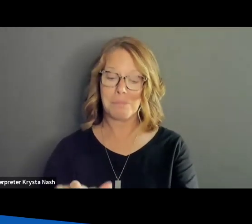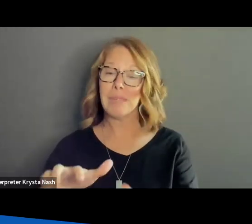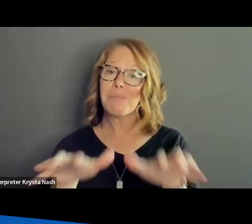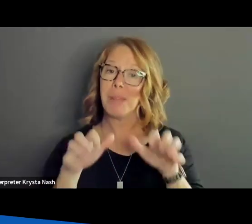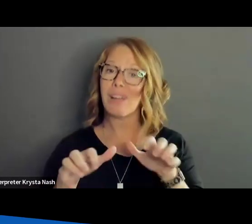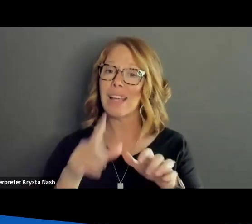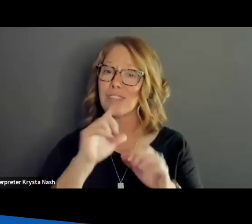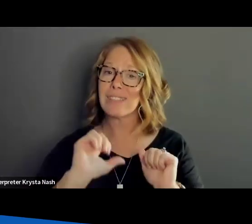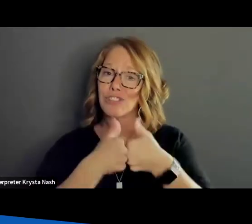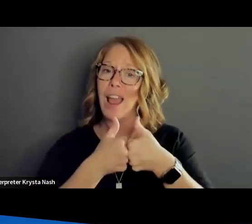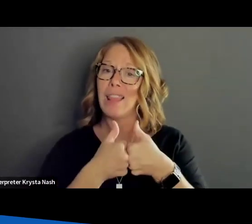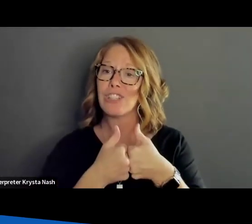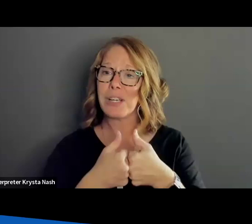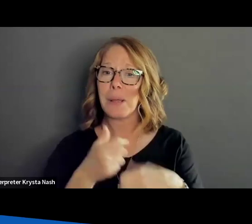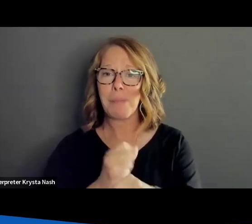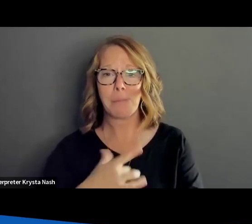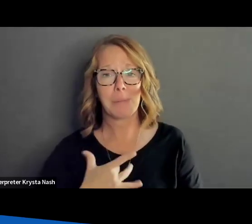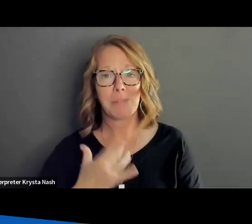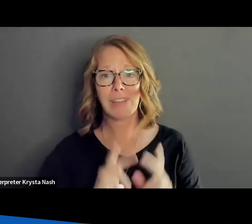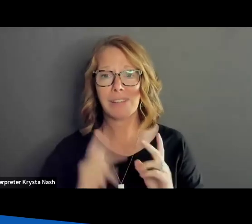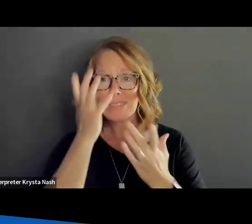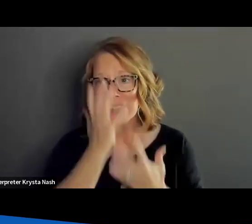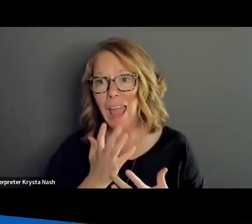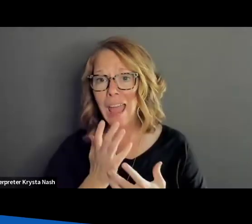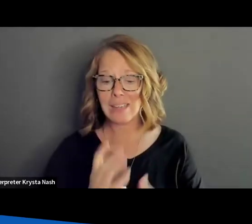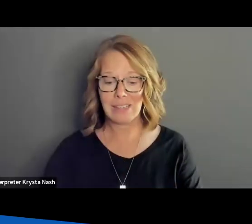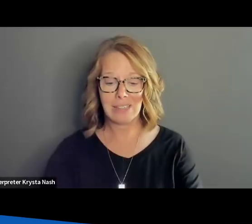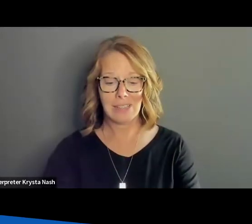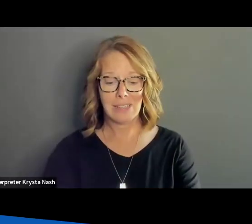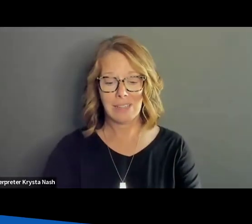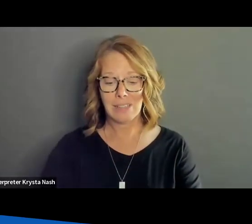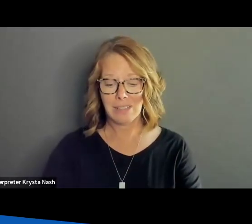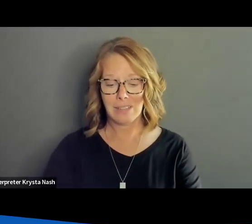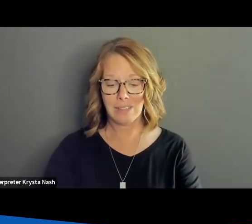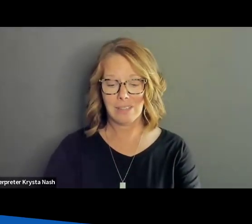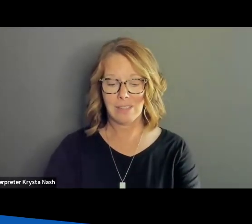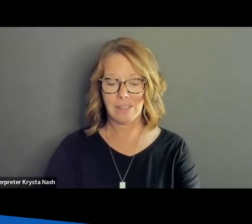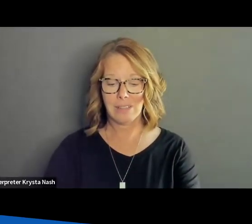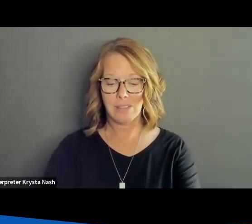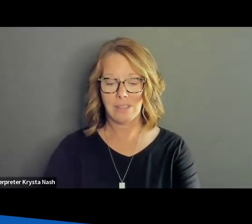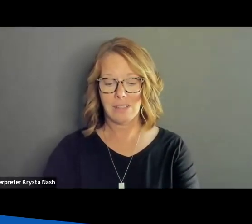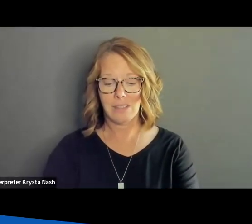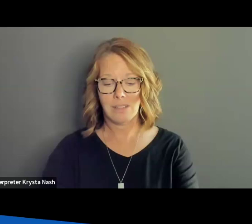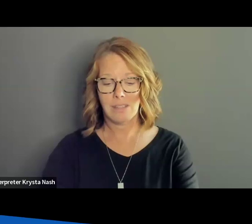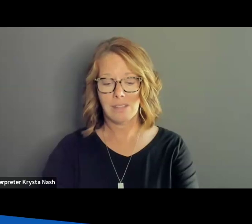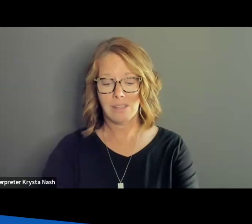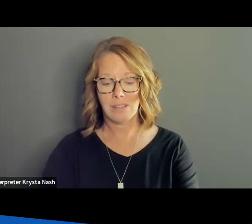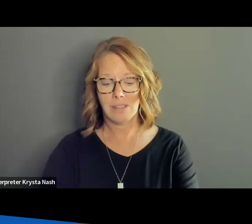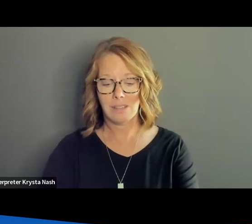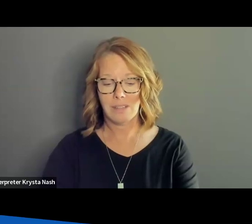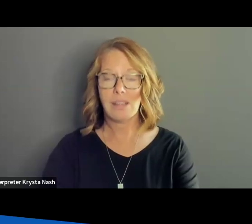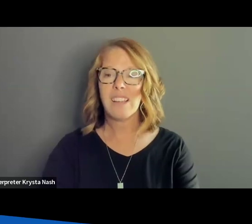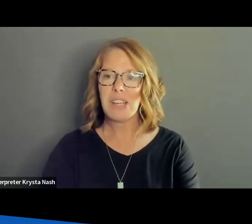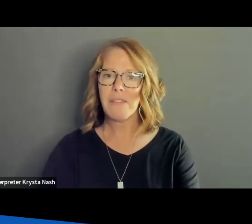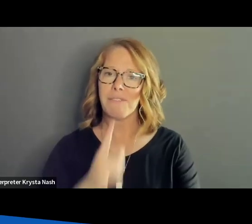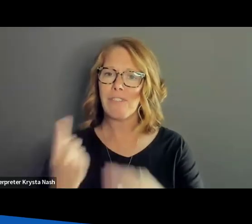make people feel very sad, desolate, it can make them feel isolated. And so you really need to